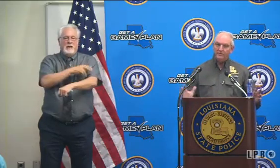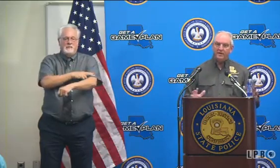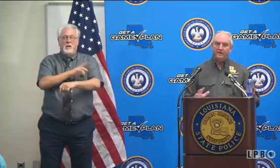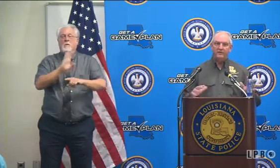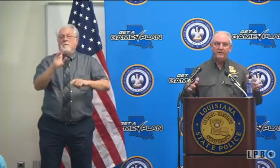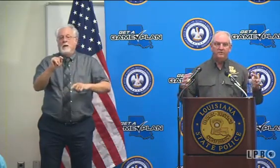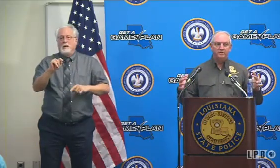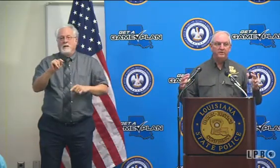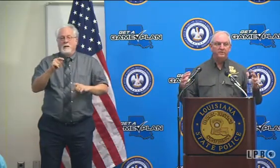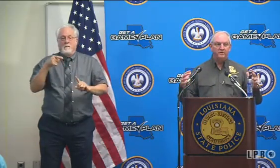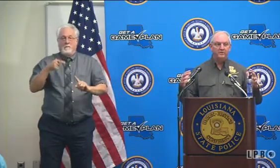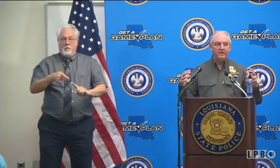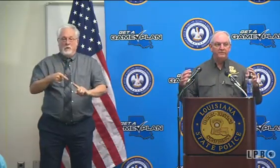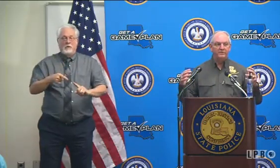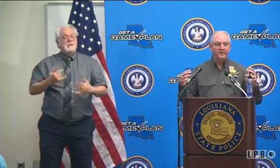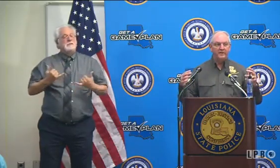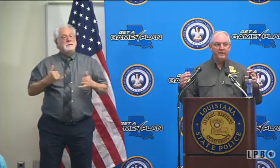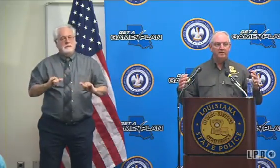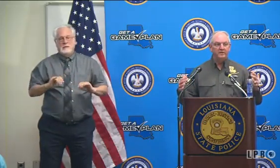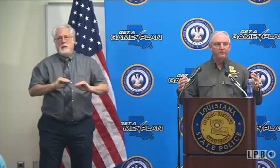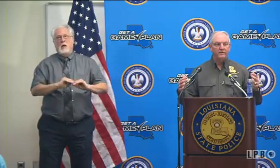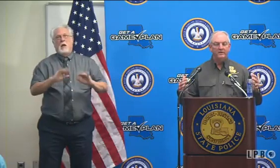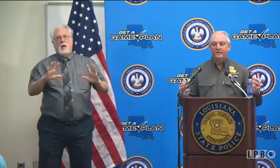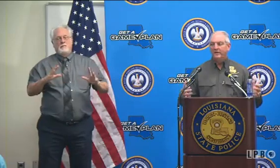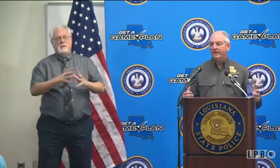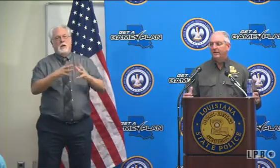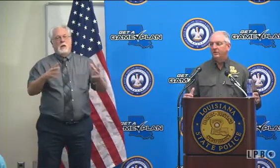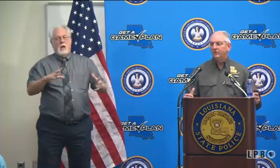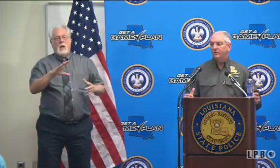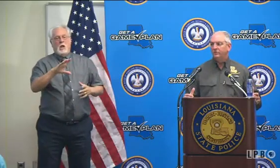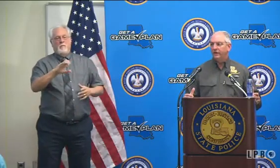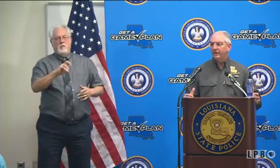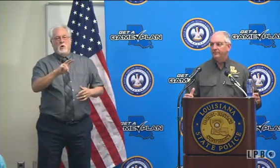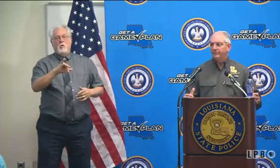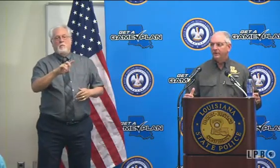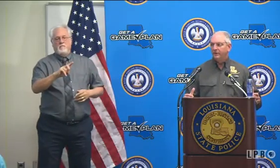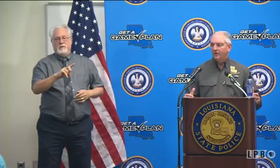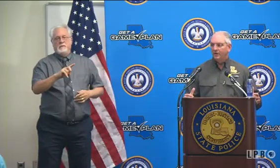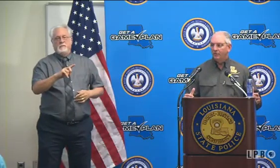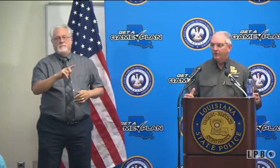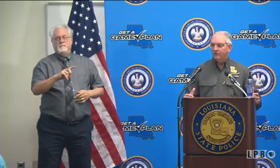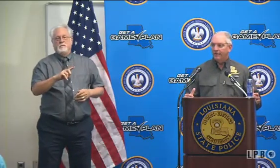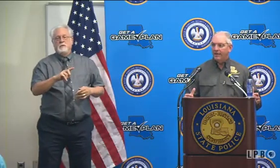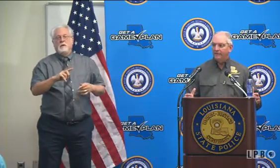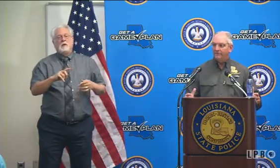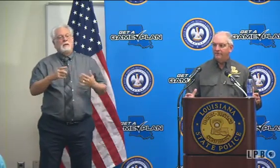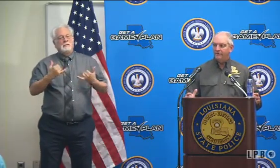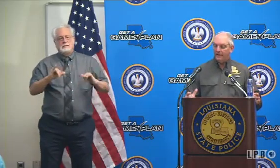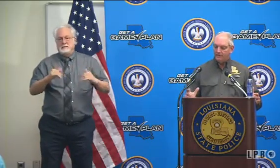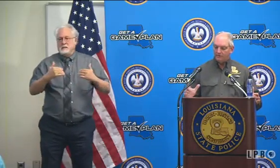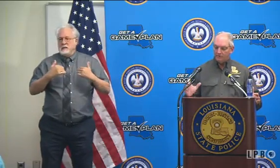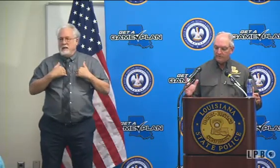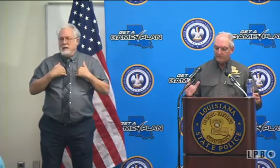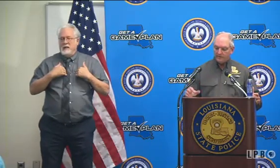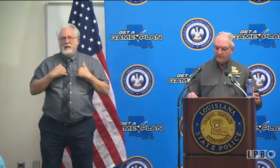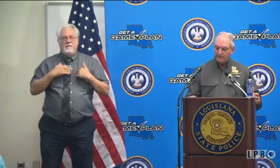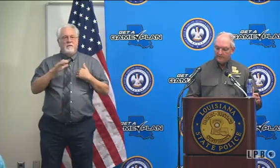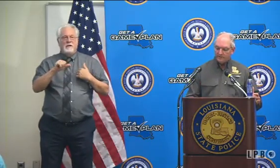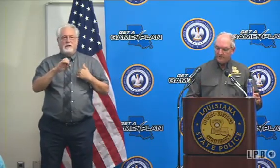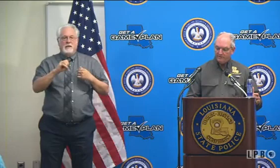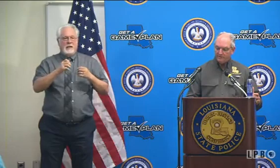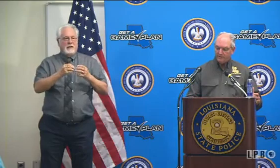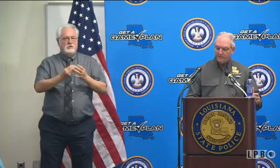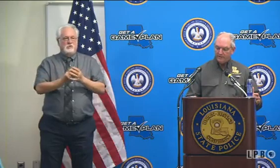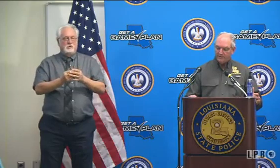point of me saying all that is there's still obviously a lot of COVID in Louisiana. We still have a case growth rate